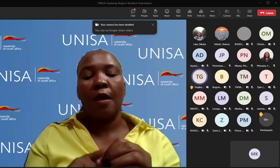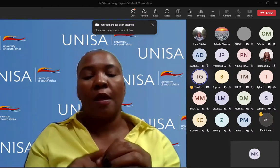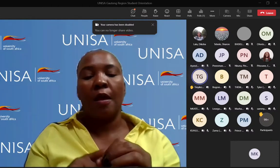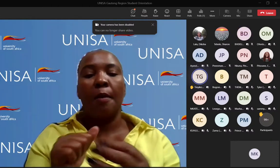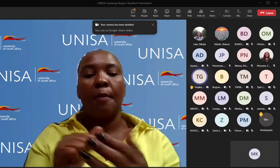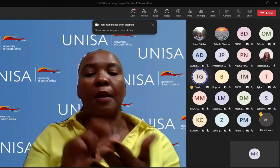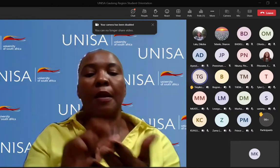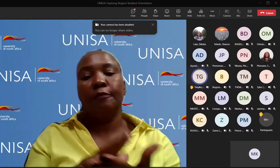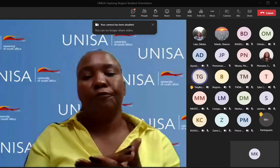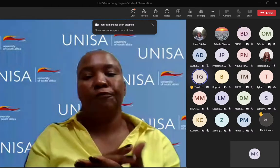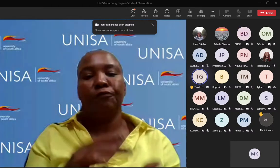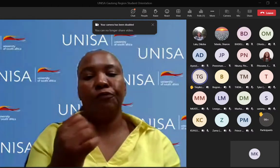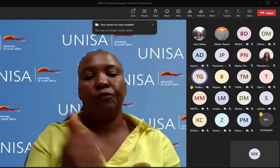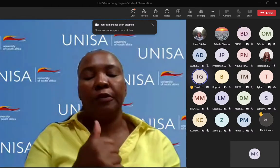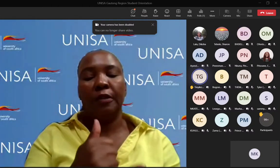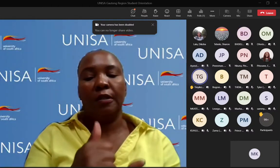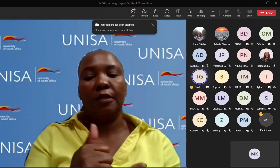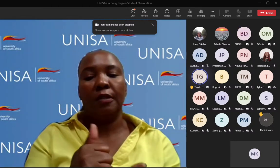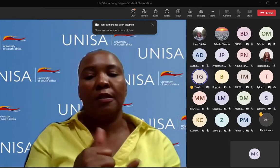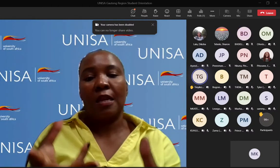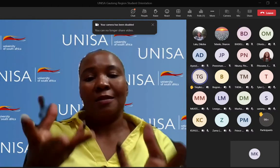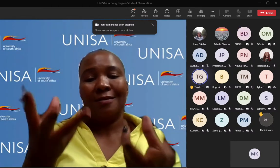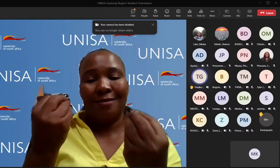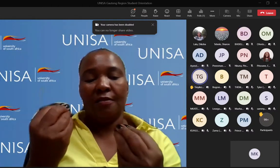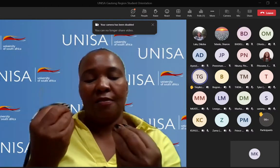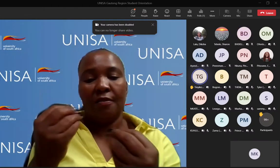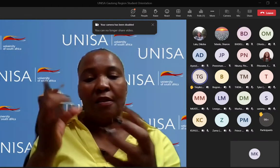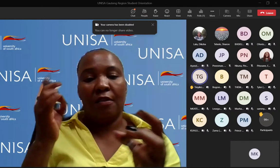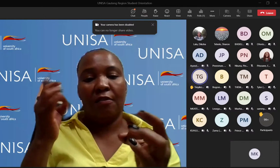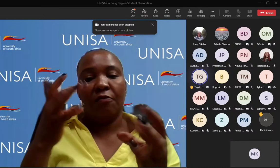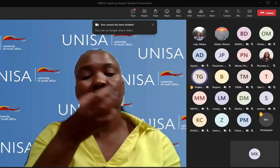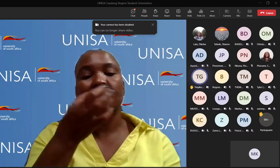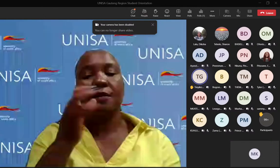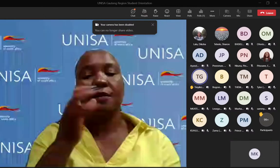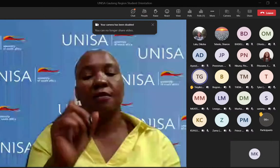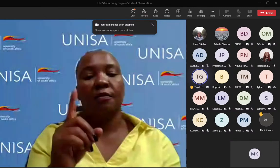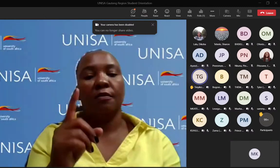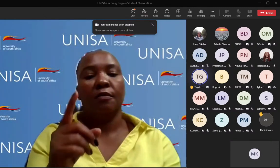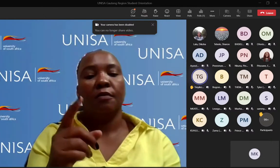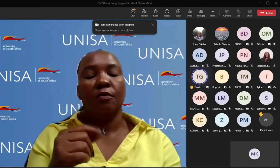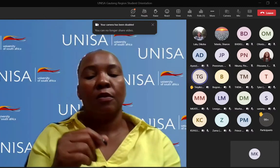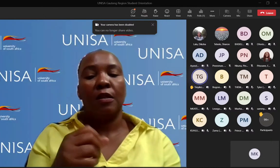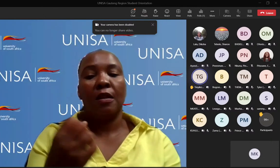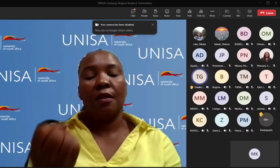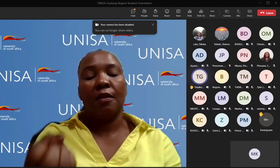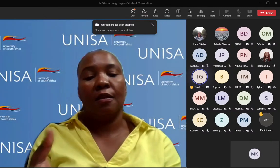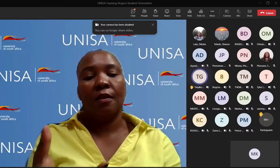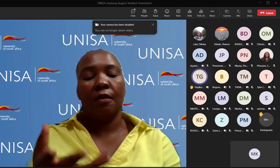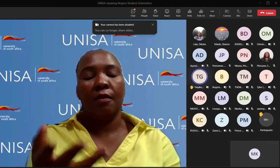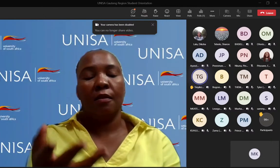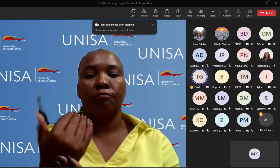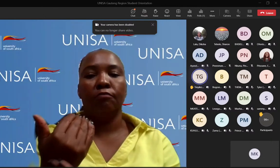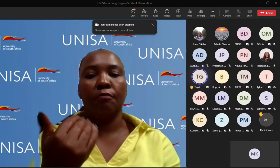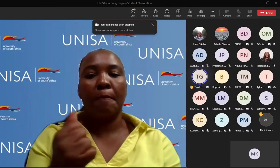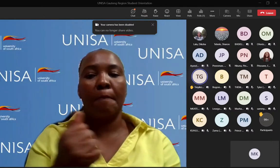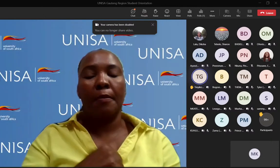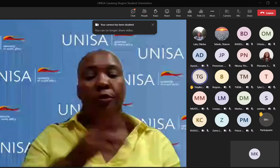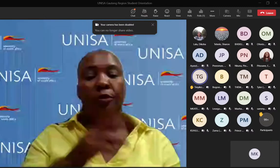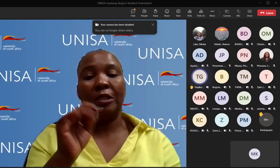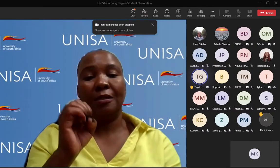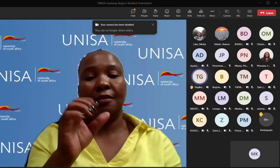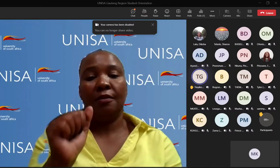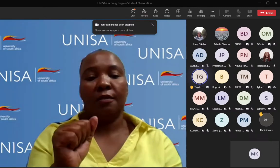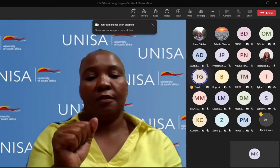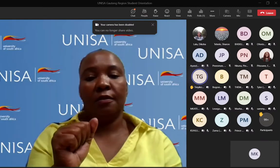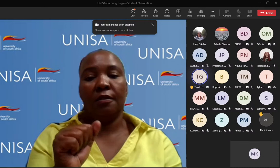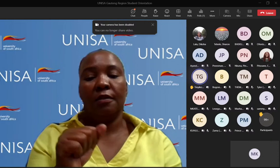a statement from unisa but then when I tried to claim the unisa login it says that